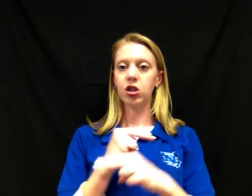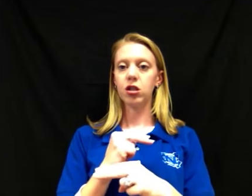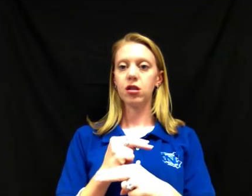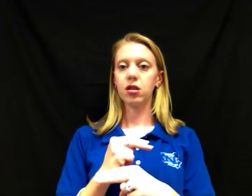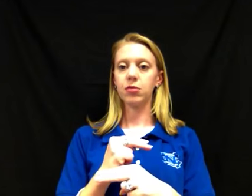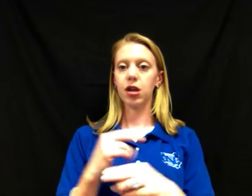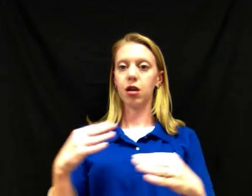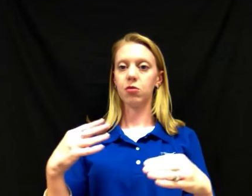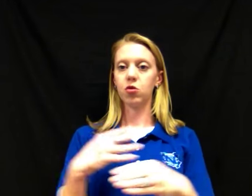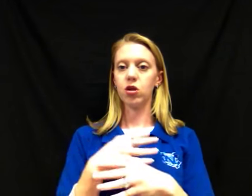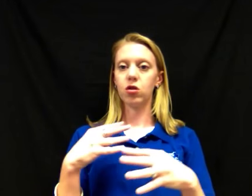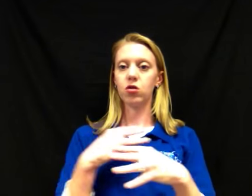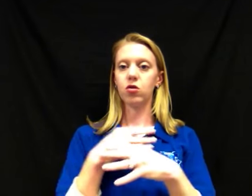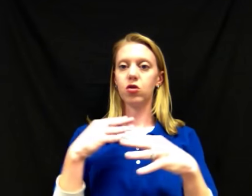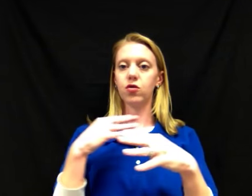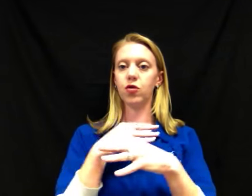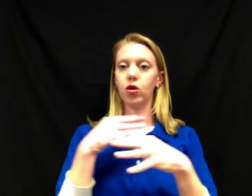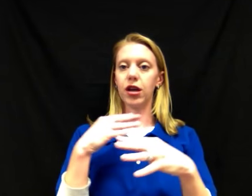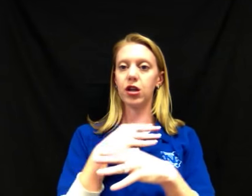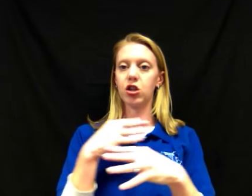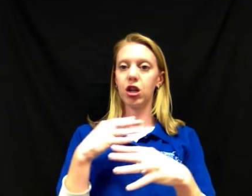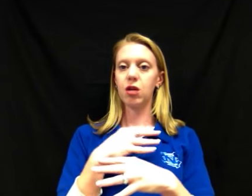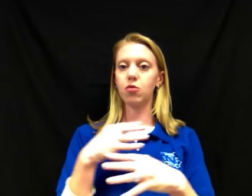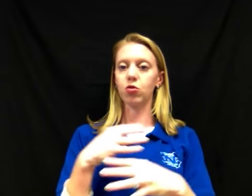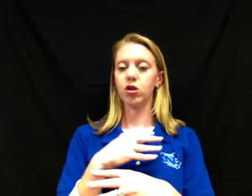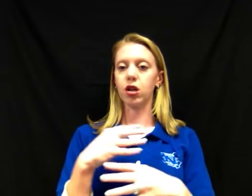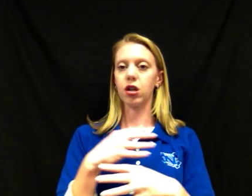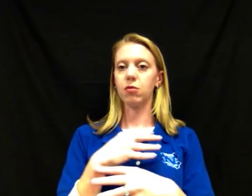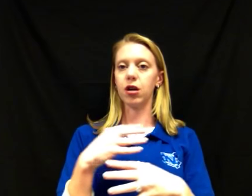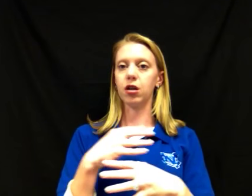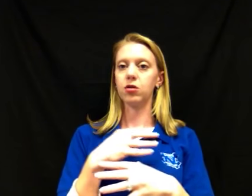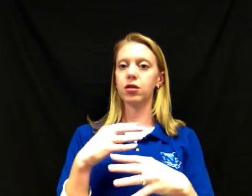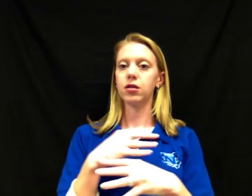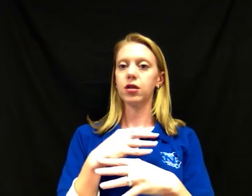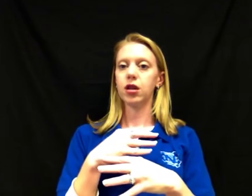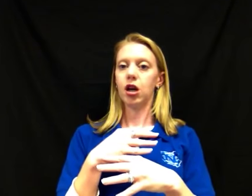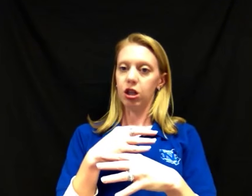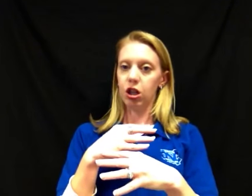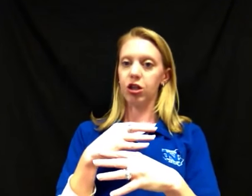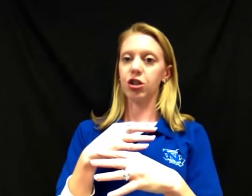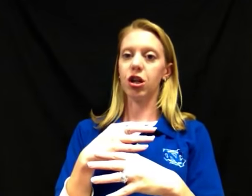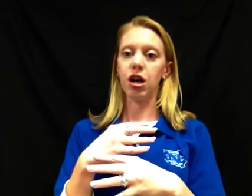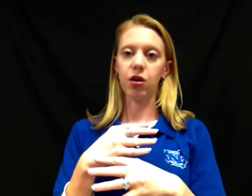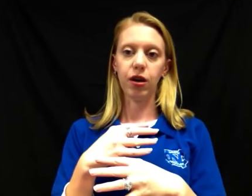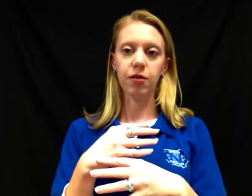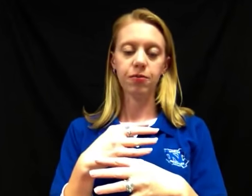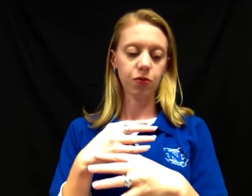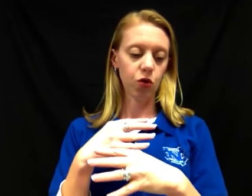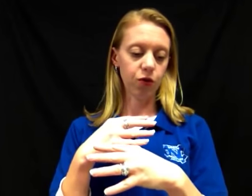H's. Sometimes we use forehand shape when we're talking about a larger highway or